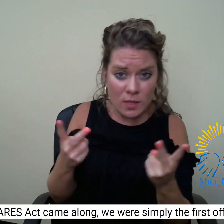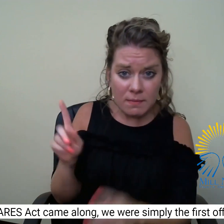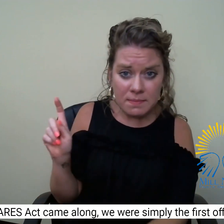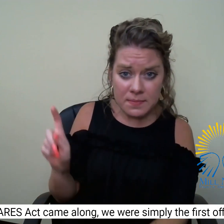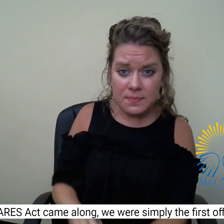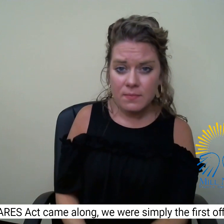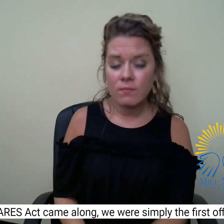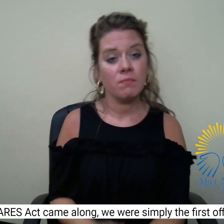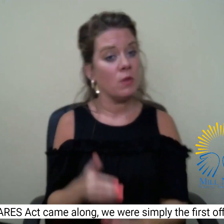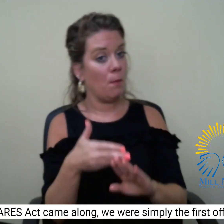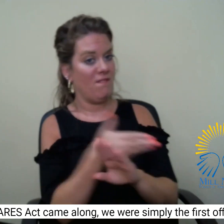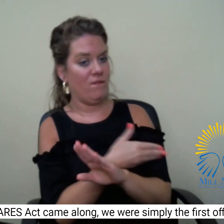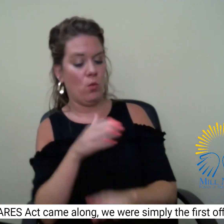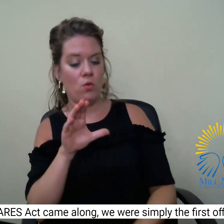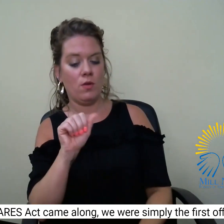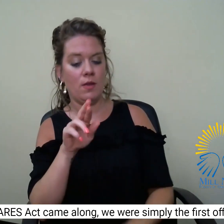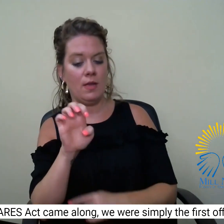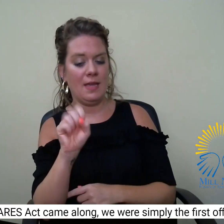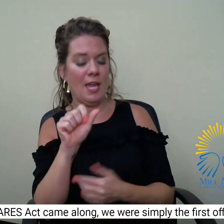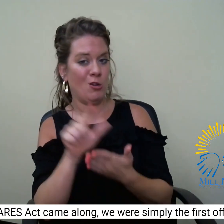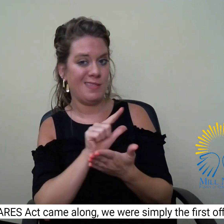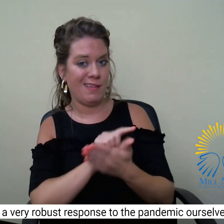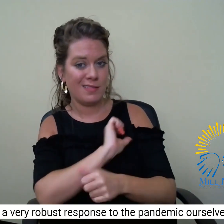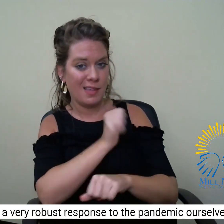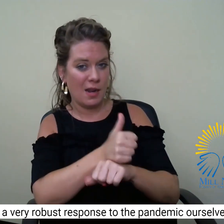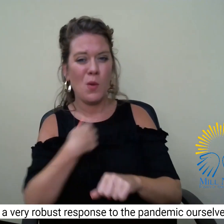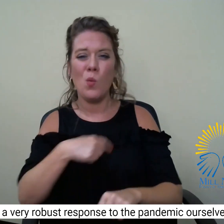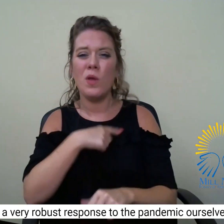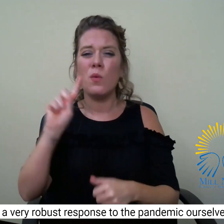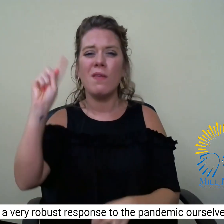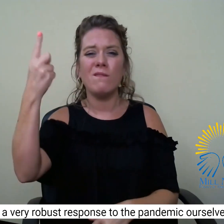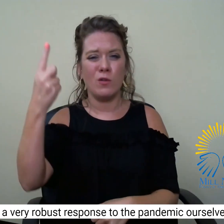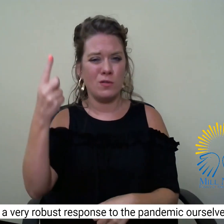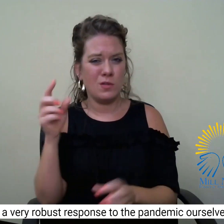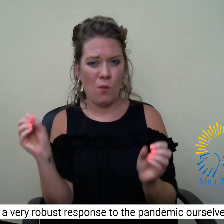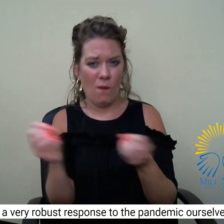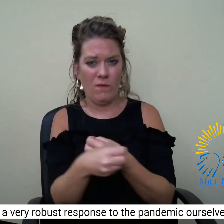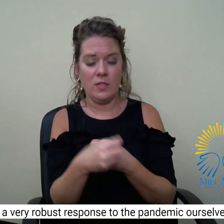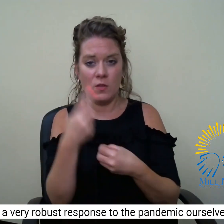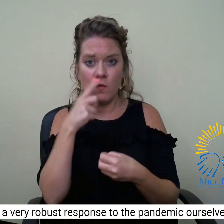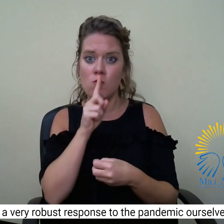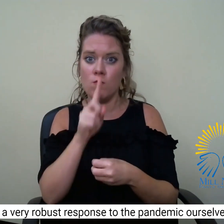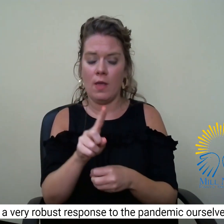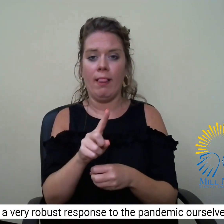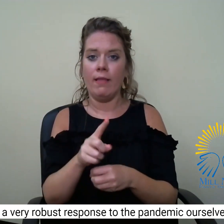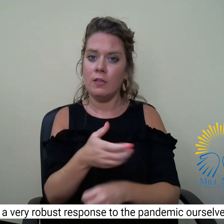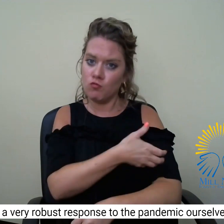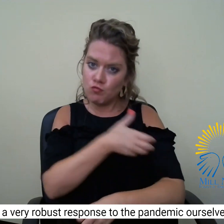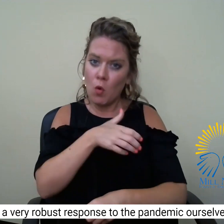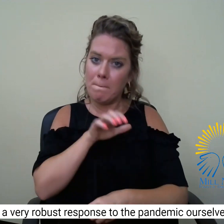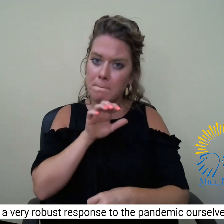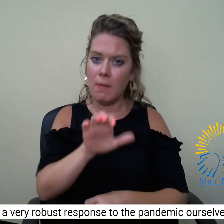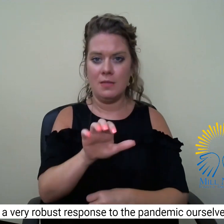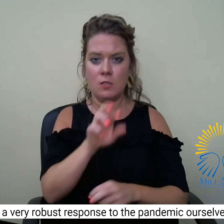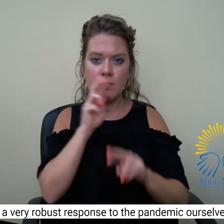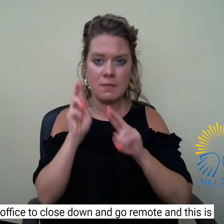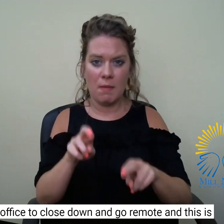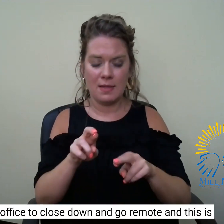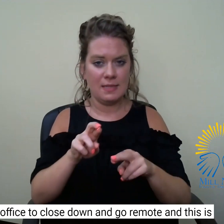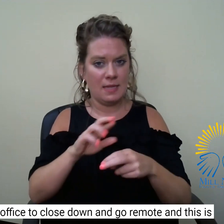Act came along, we were simply the first office on Capitol Hill to have a very robust response to the pandemic ourselves. We were the first